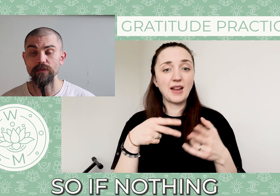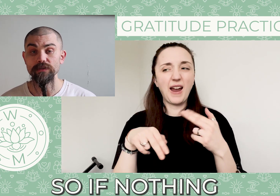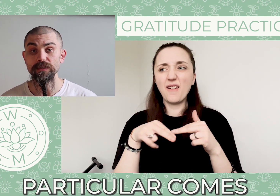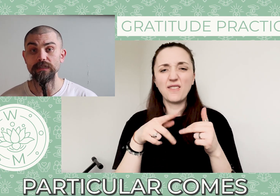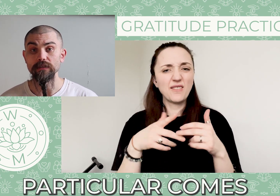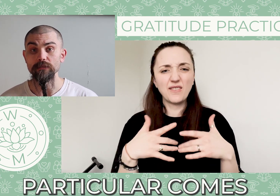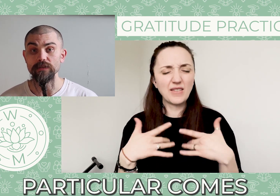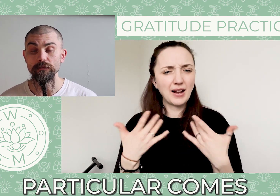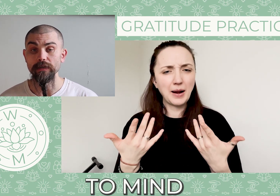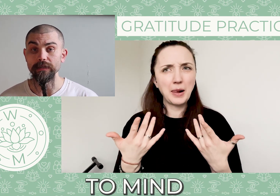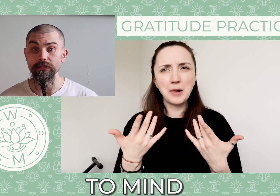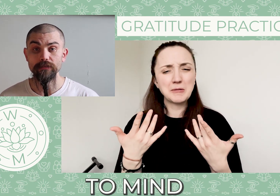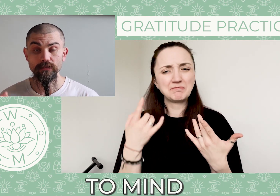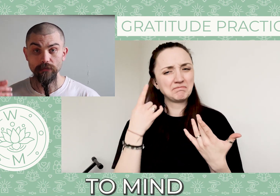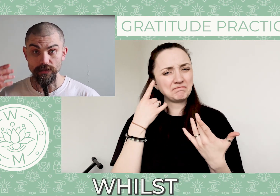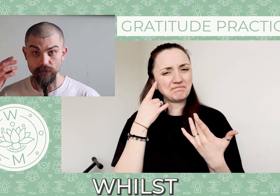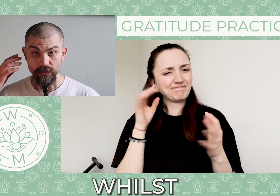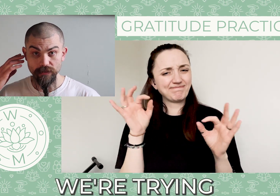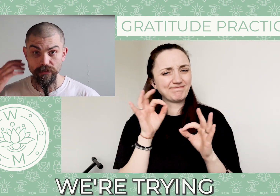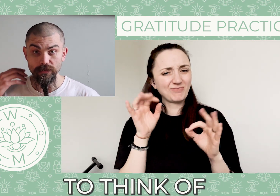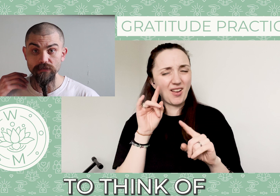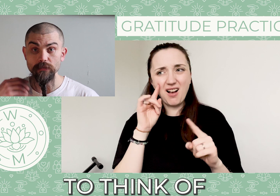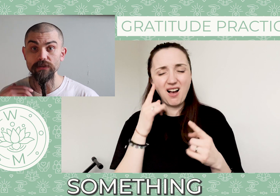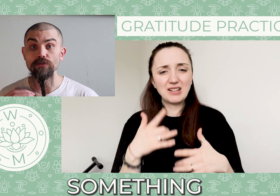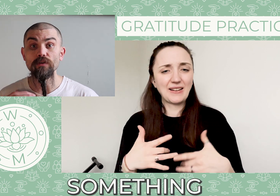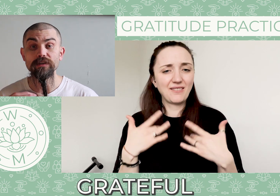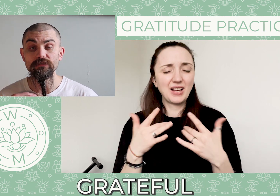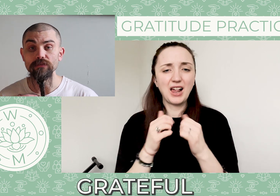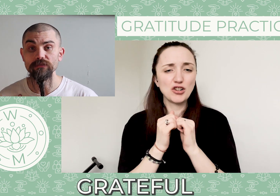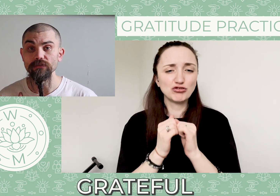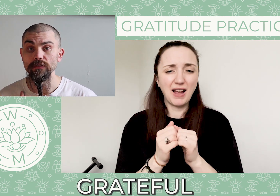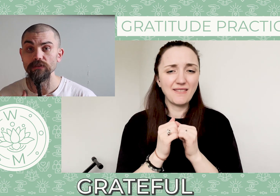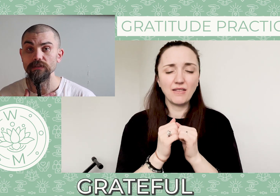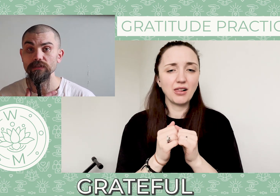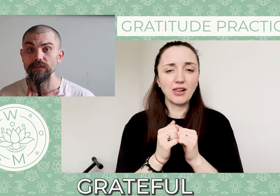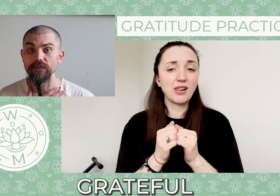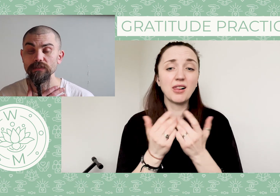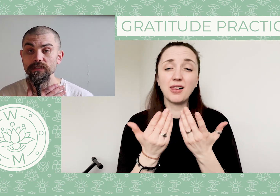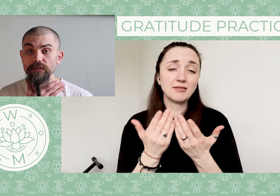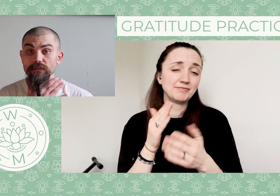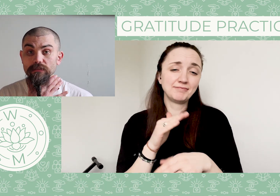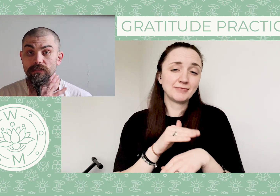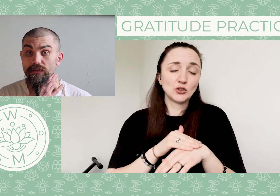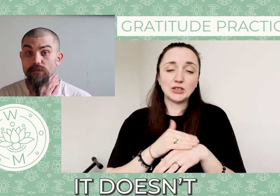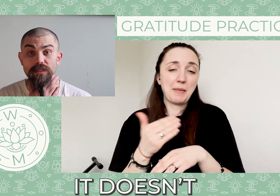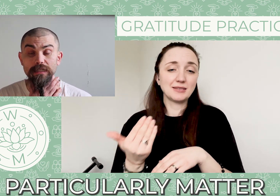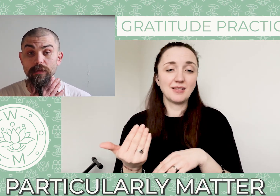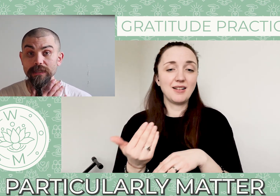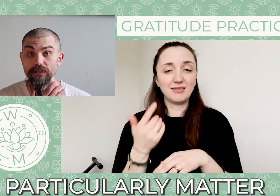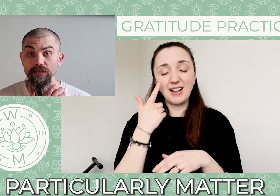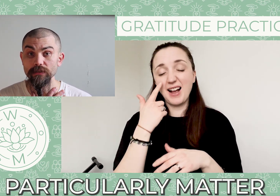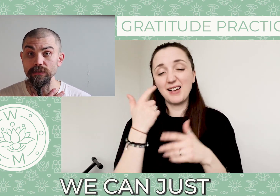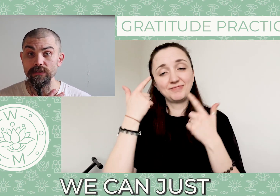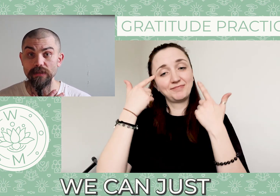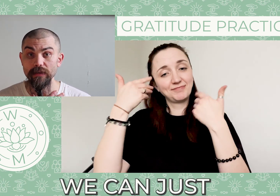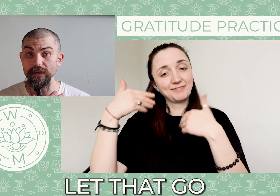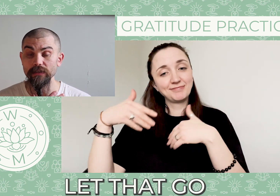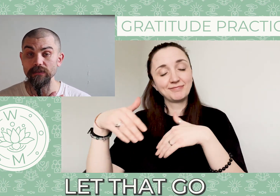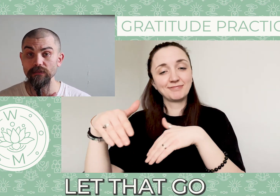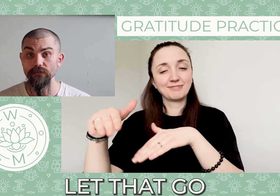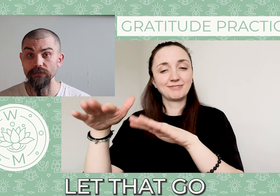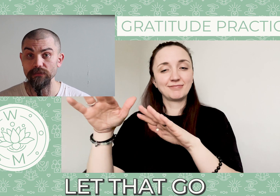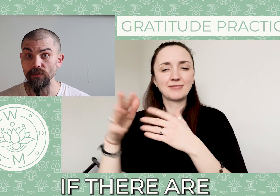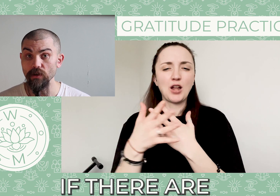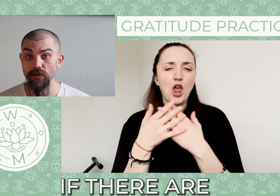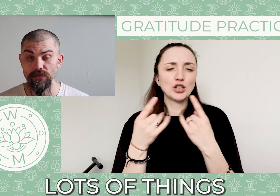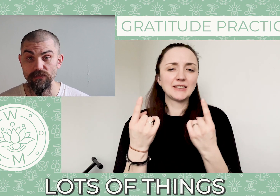So if nothing particular comes to mind whilst we're trying to think of something grateful, it doesn't particularly matter, we could just let